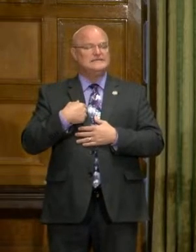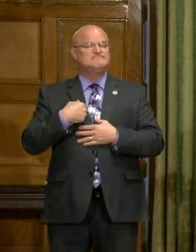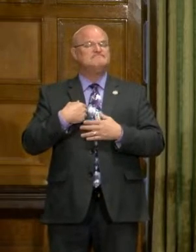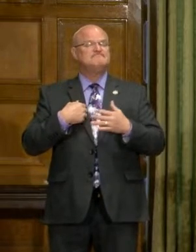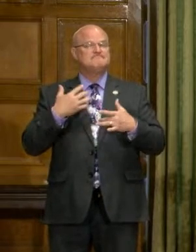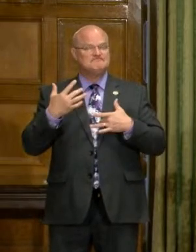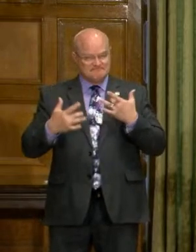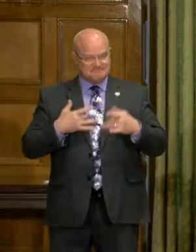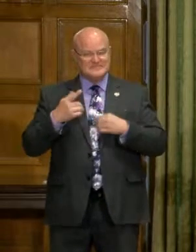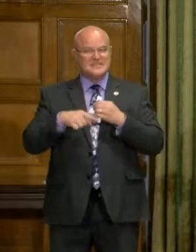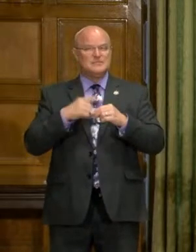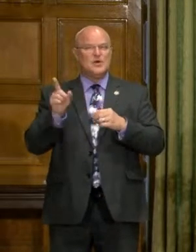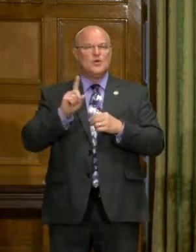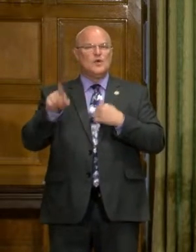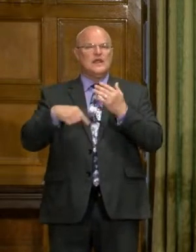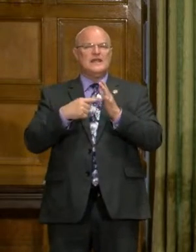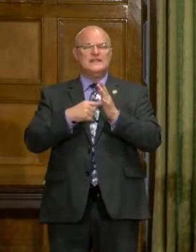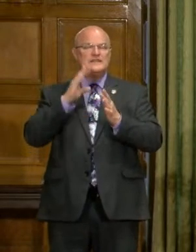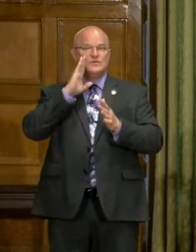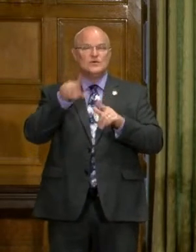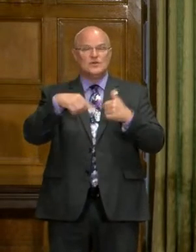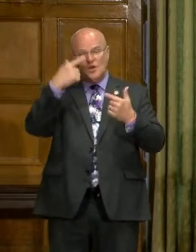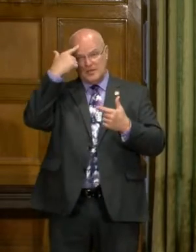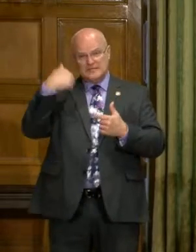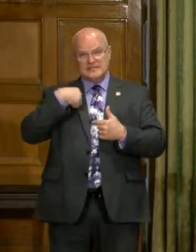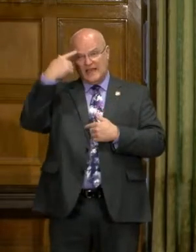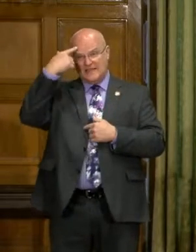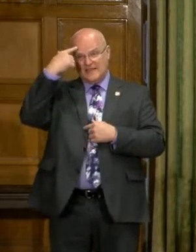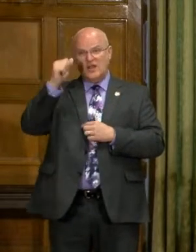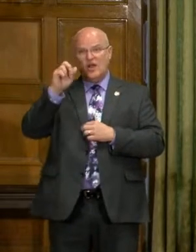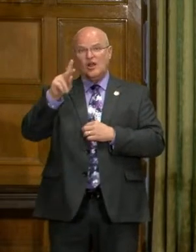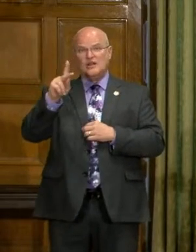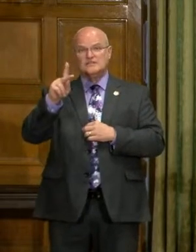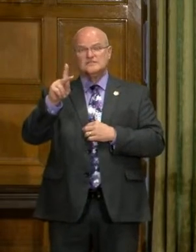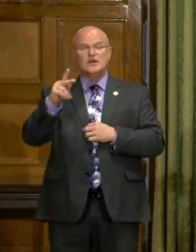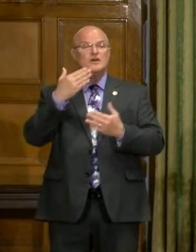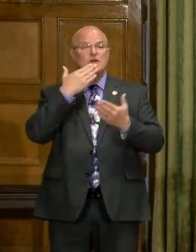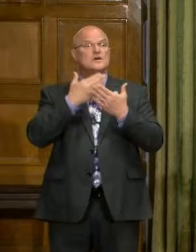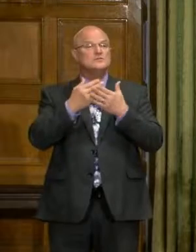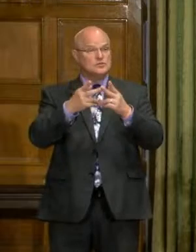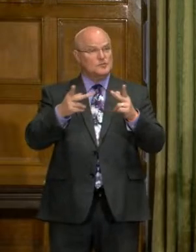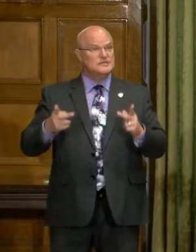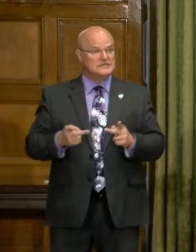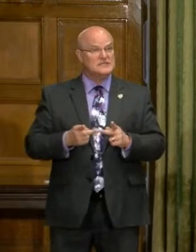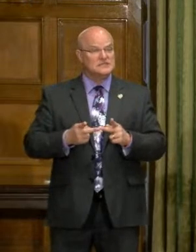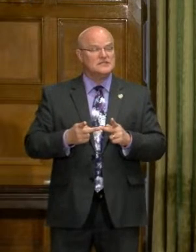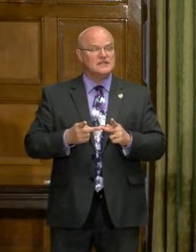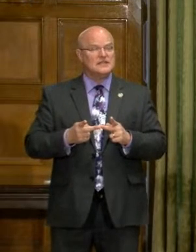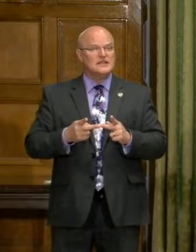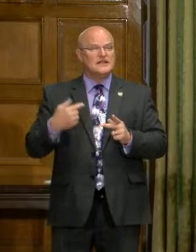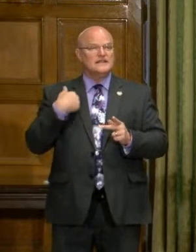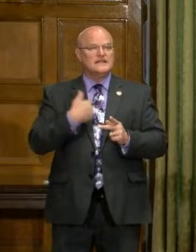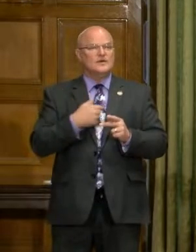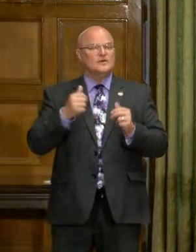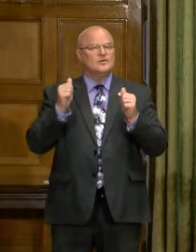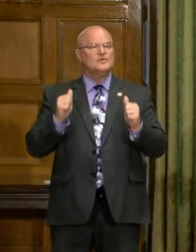of excited about where this might go, because I think Arkansas is very well positioned to